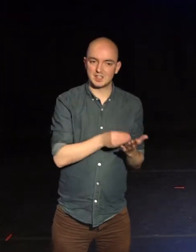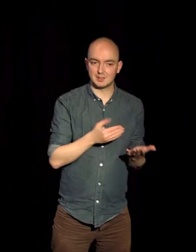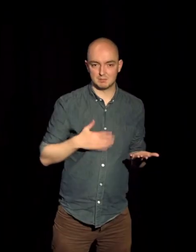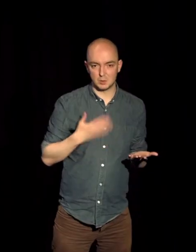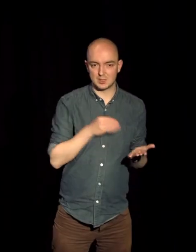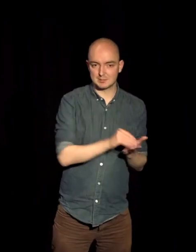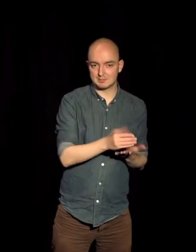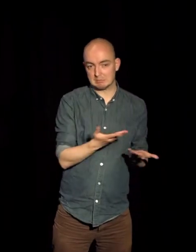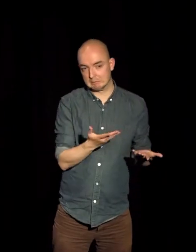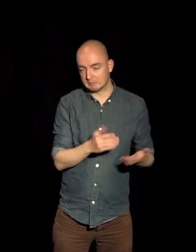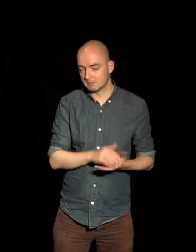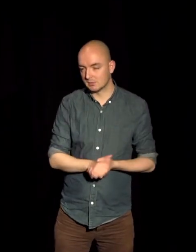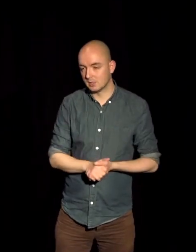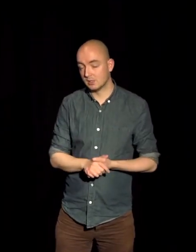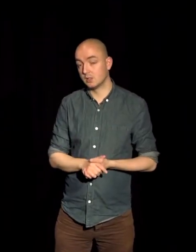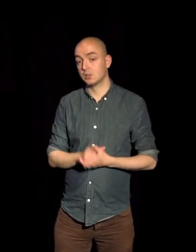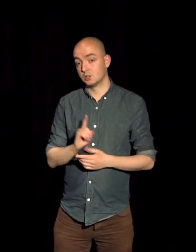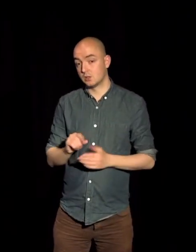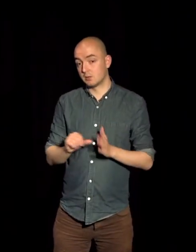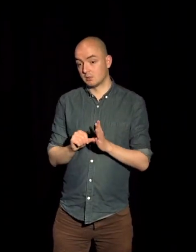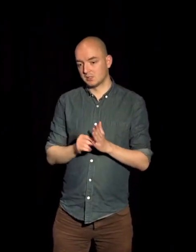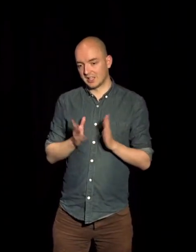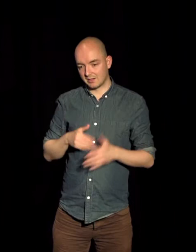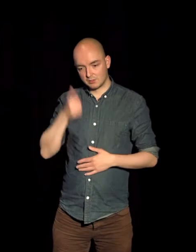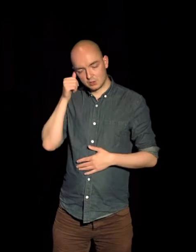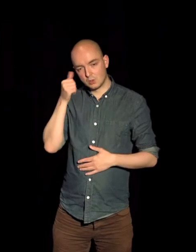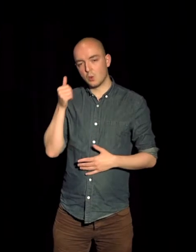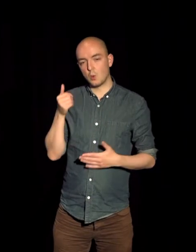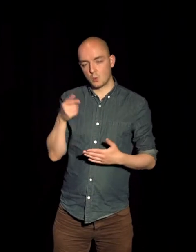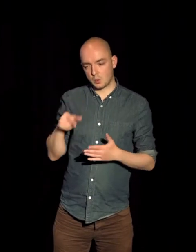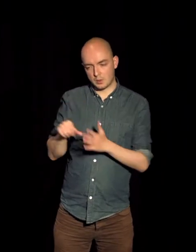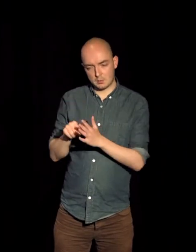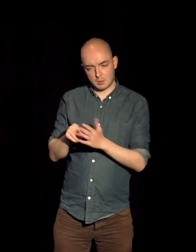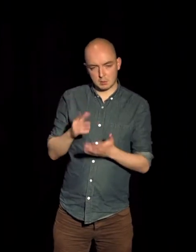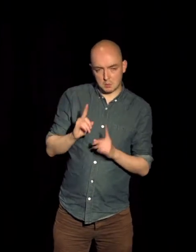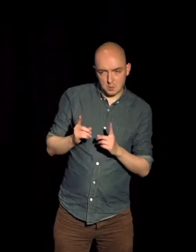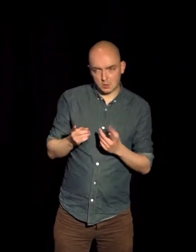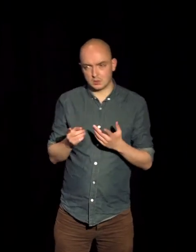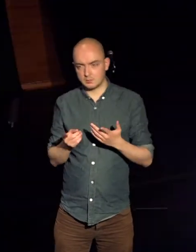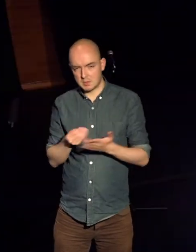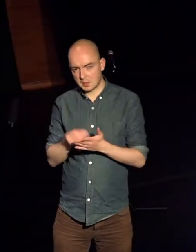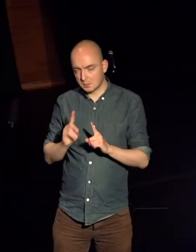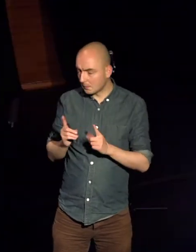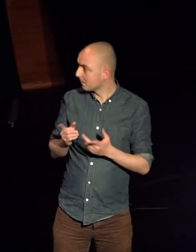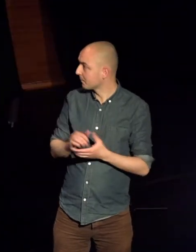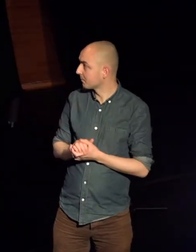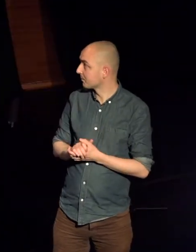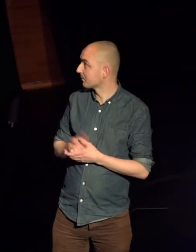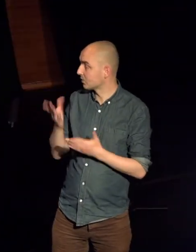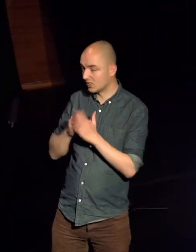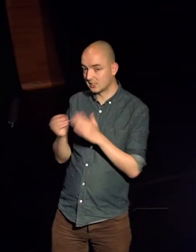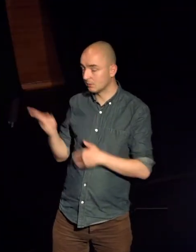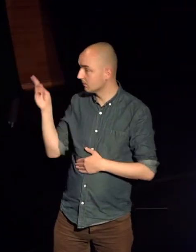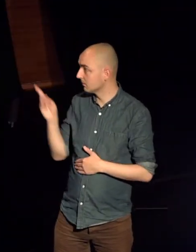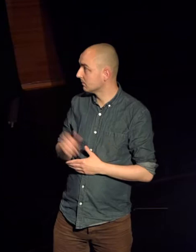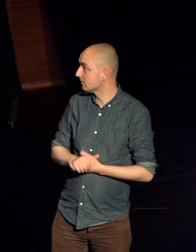know to calculate what the risk is. And we don't know how to do this in these complicated systems. And Exhibit A is that the stock markets, and I'm not just